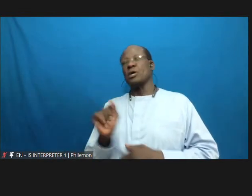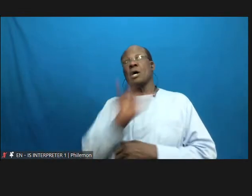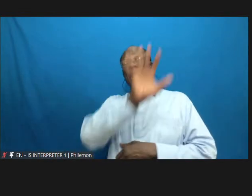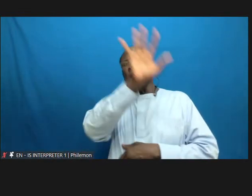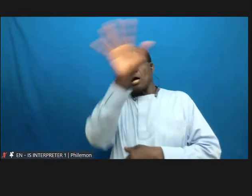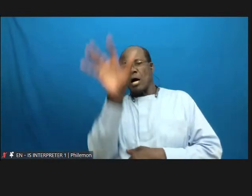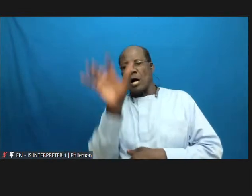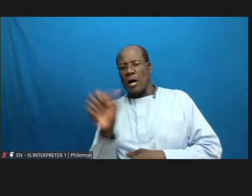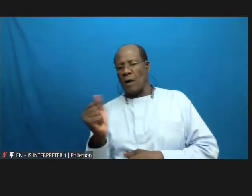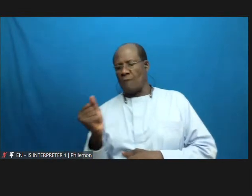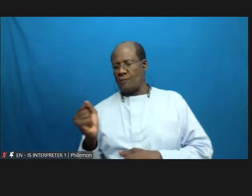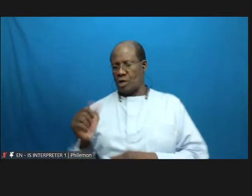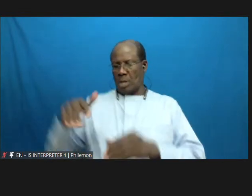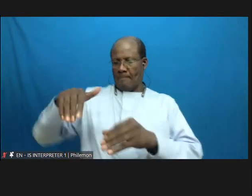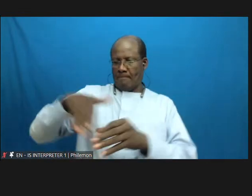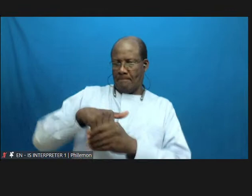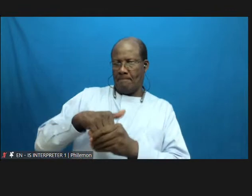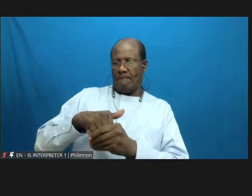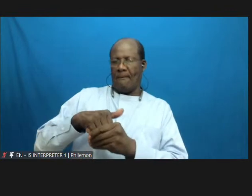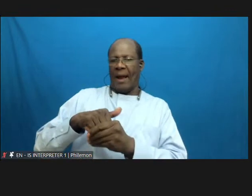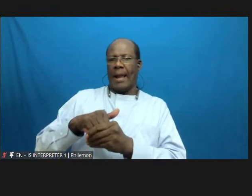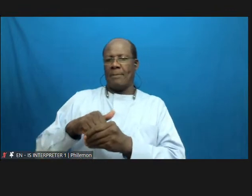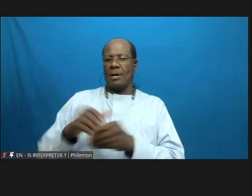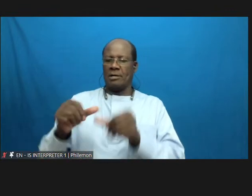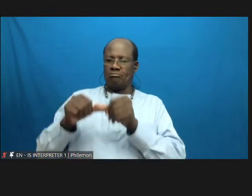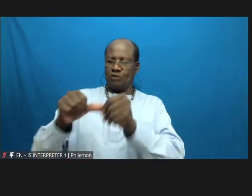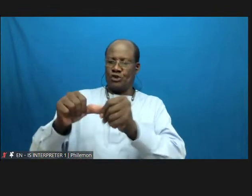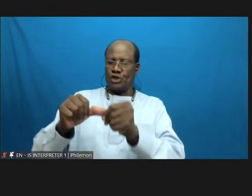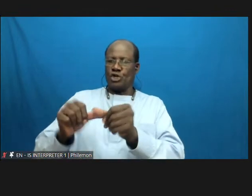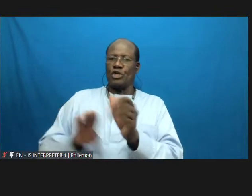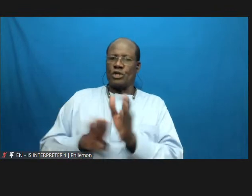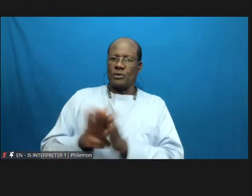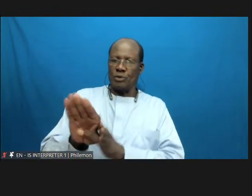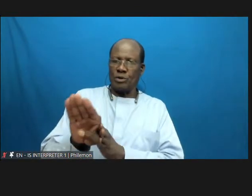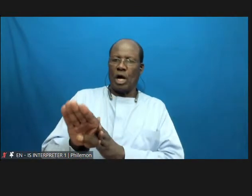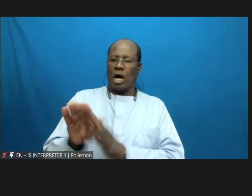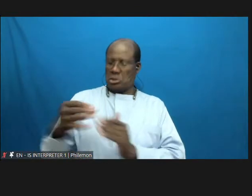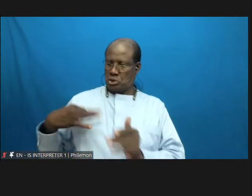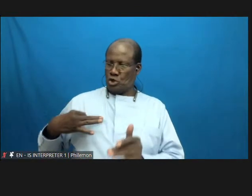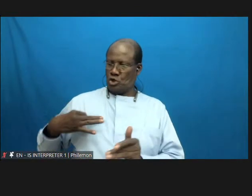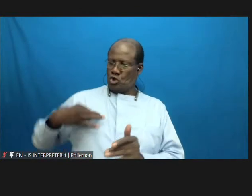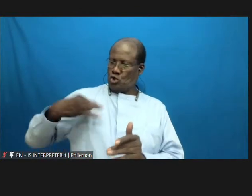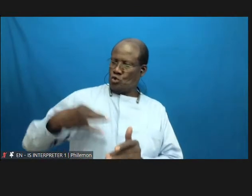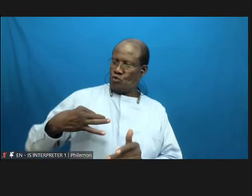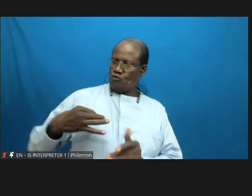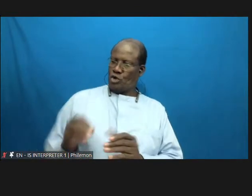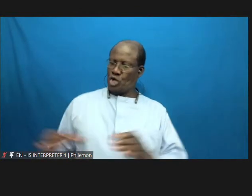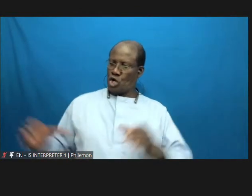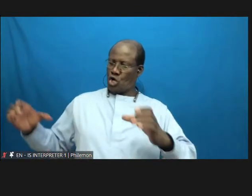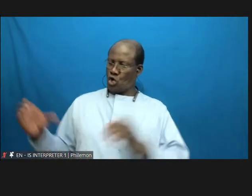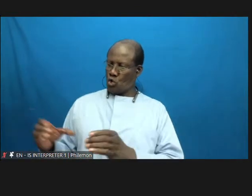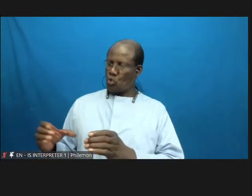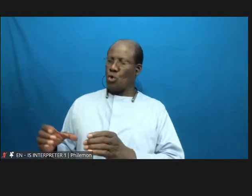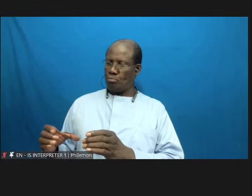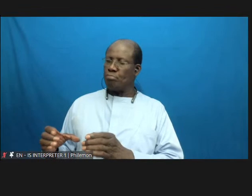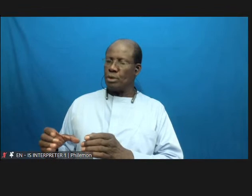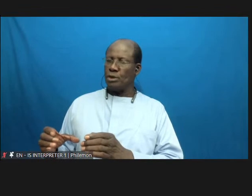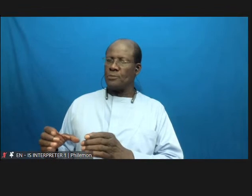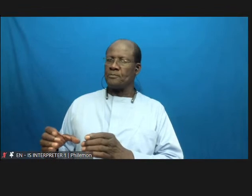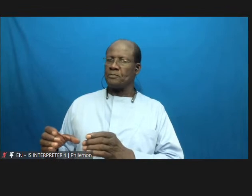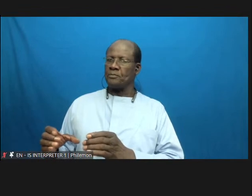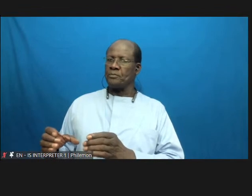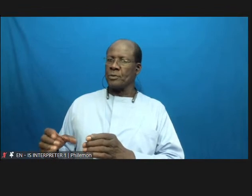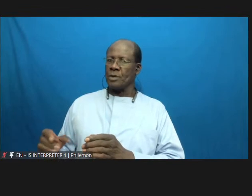Development, and also coming from the Volunteer Group Alliance. and another group that also deals